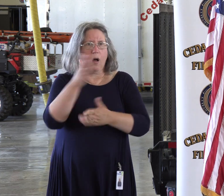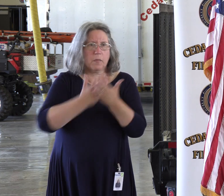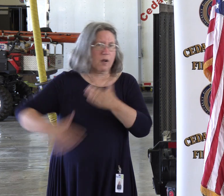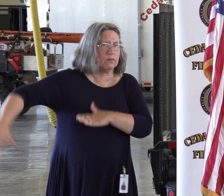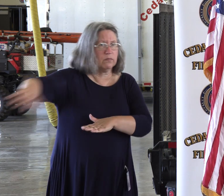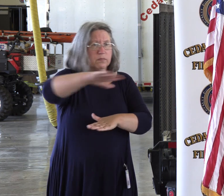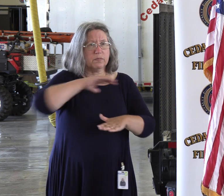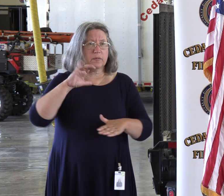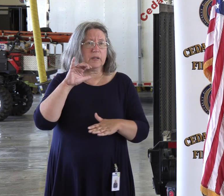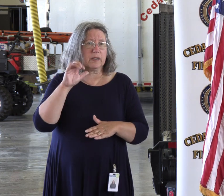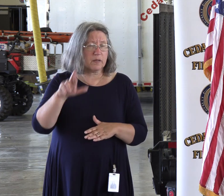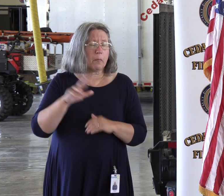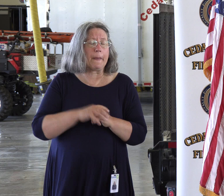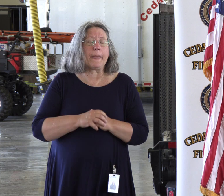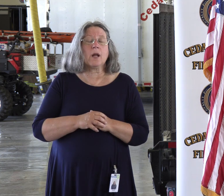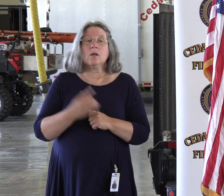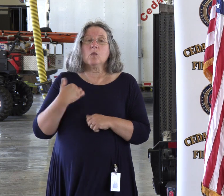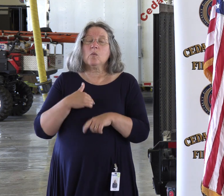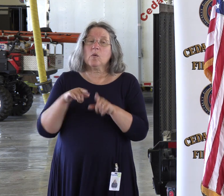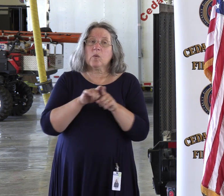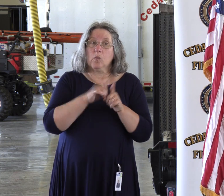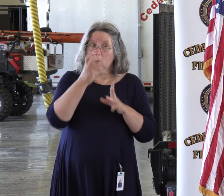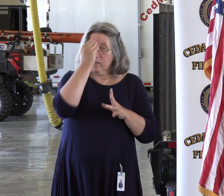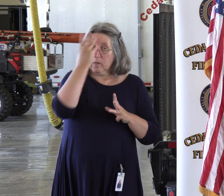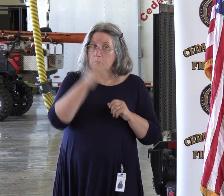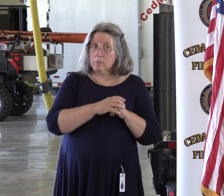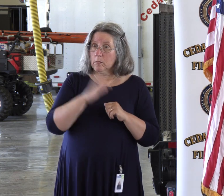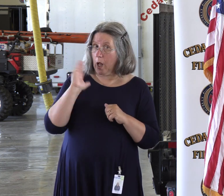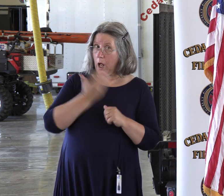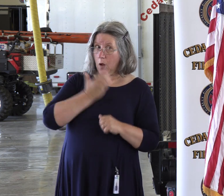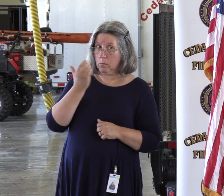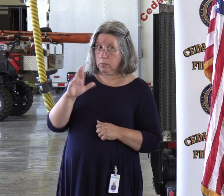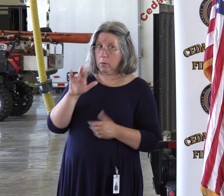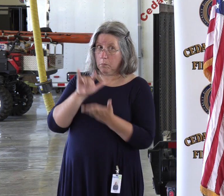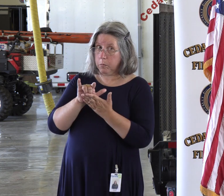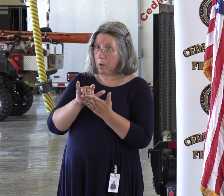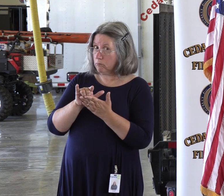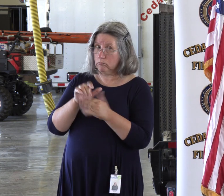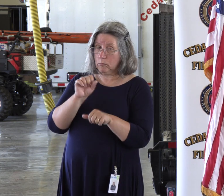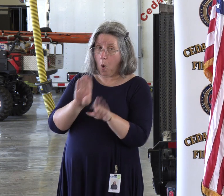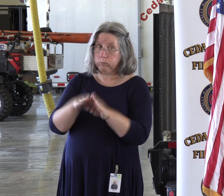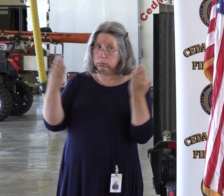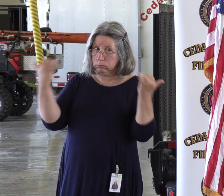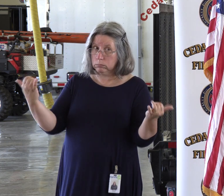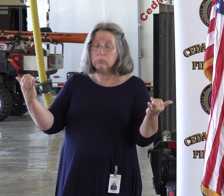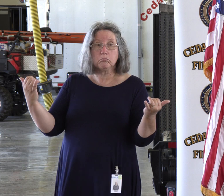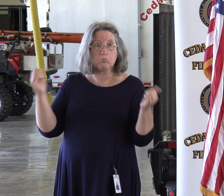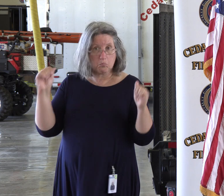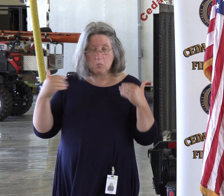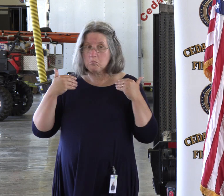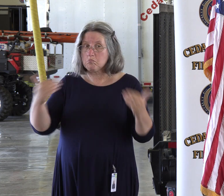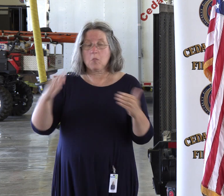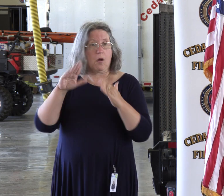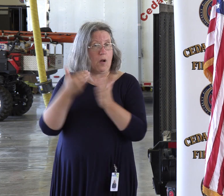city. We also want people to know the airport is open and flights are operating normally. Immediately following